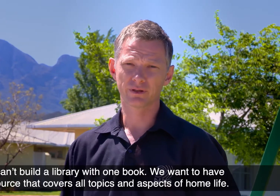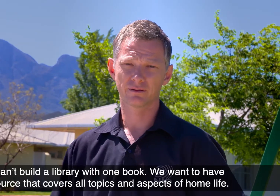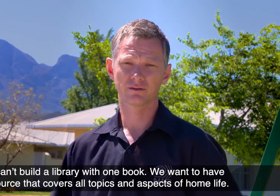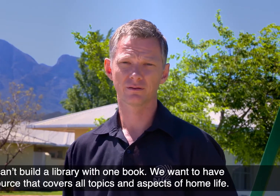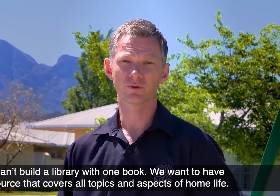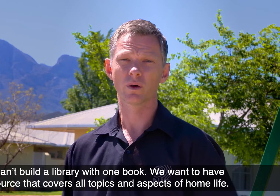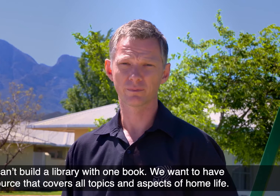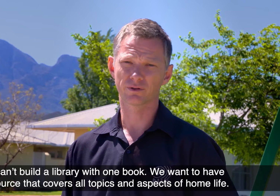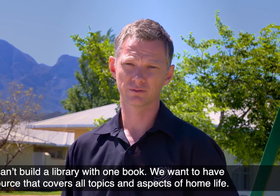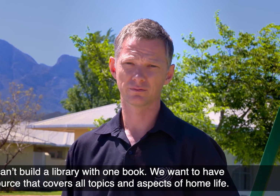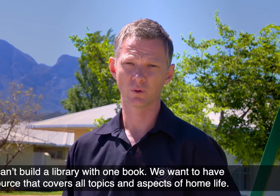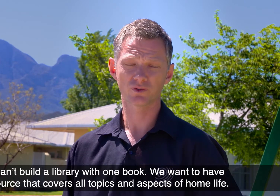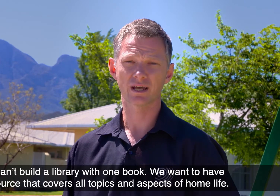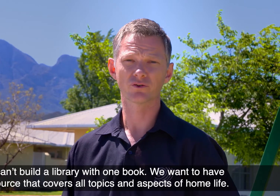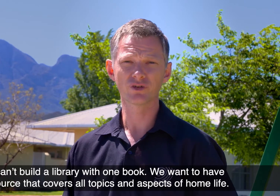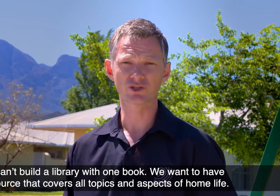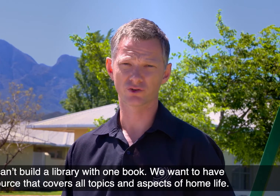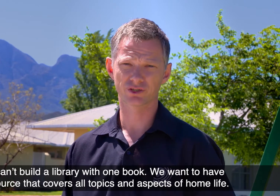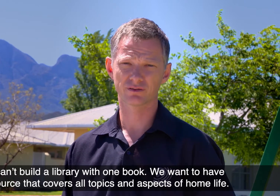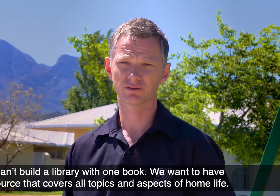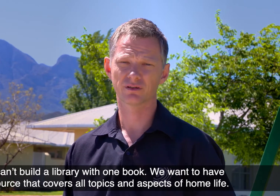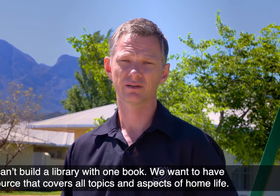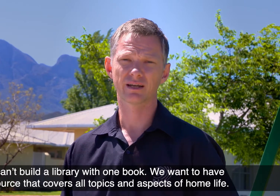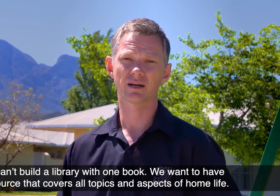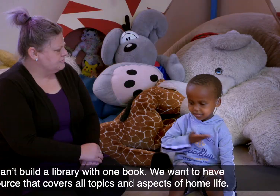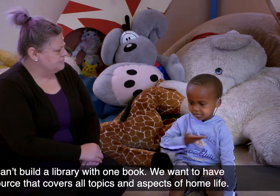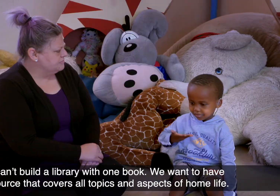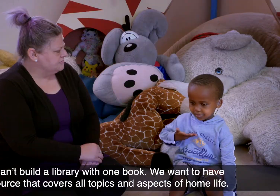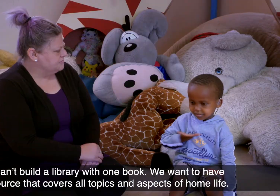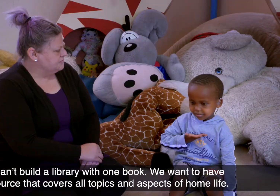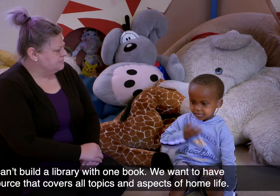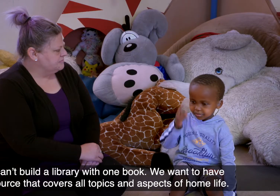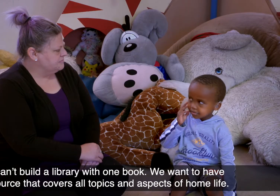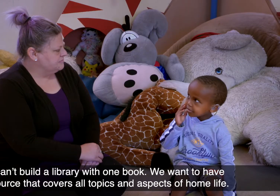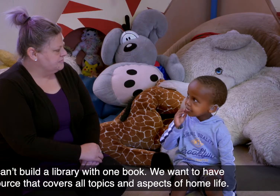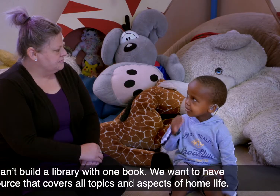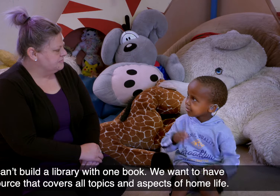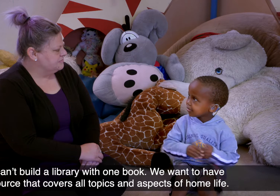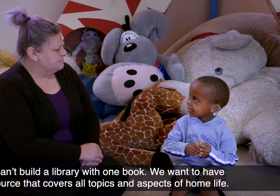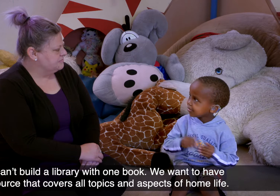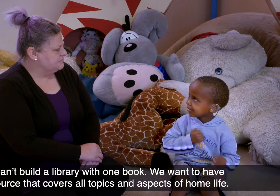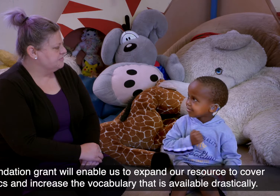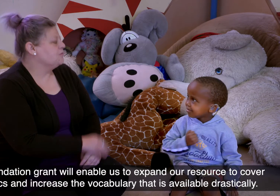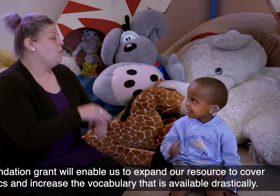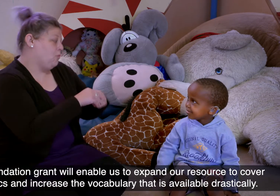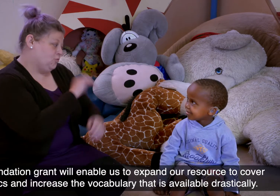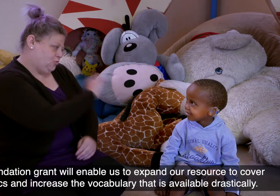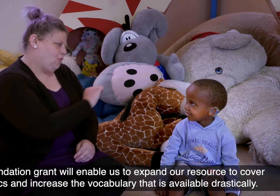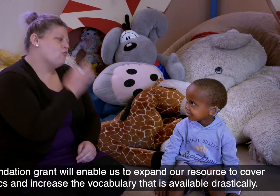with one book. We want to have a resource that covers all topics and aspects of home life. The SAB Foundation grant will